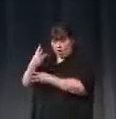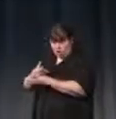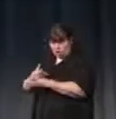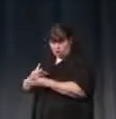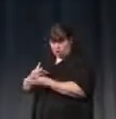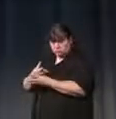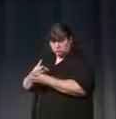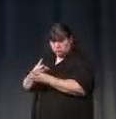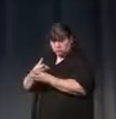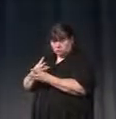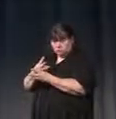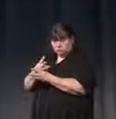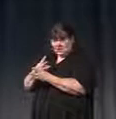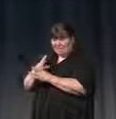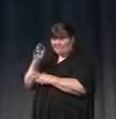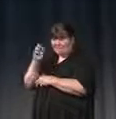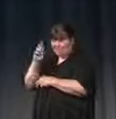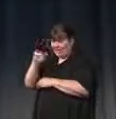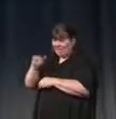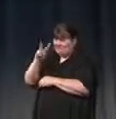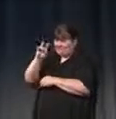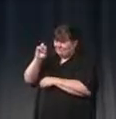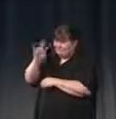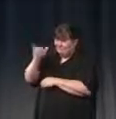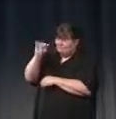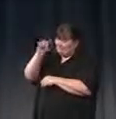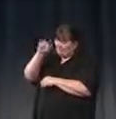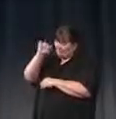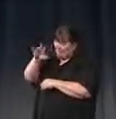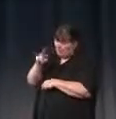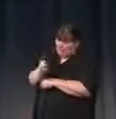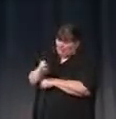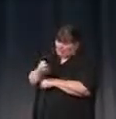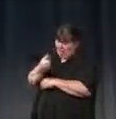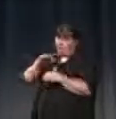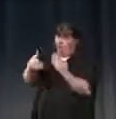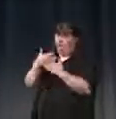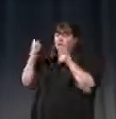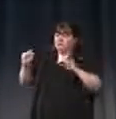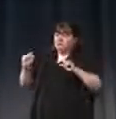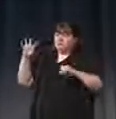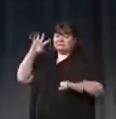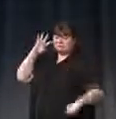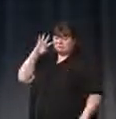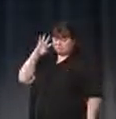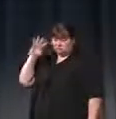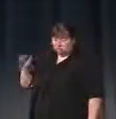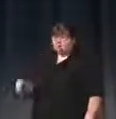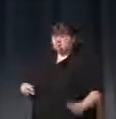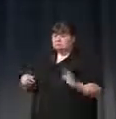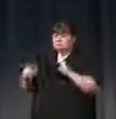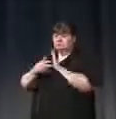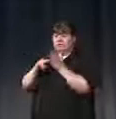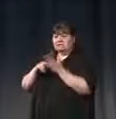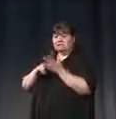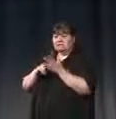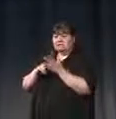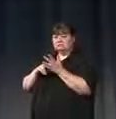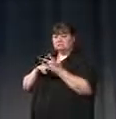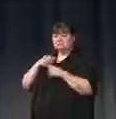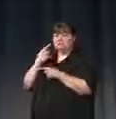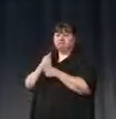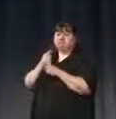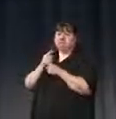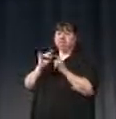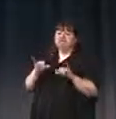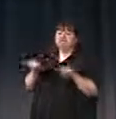world are a very, very, very, very, very small subset of all possible sounds. All right? And so that means that there are regularities to them, and